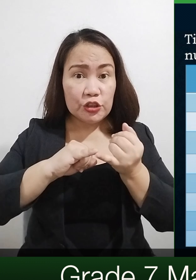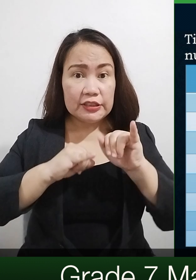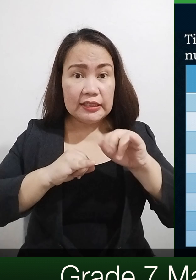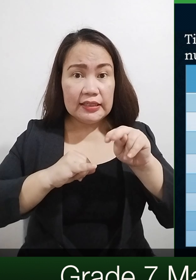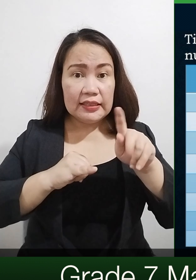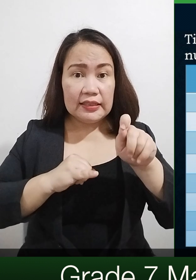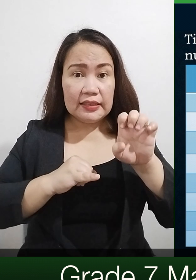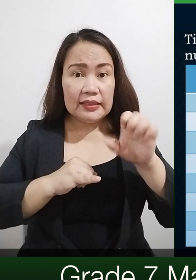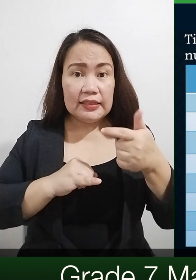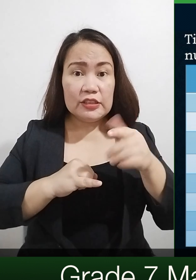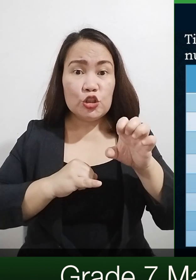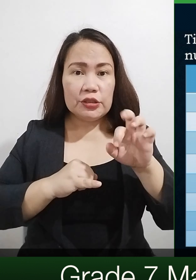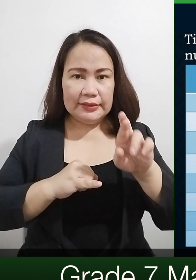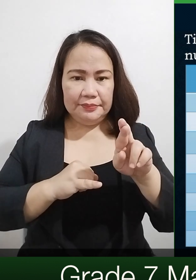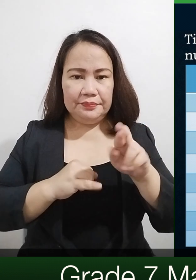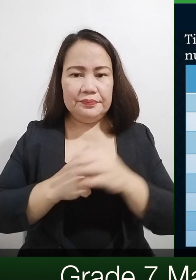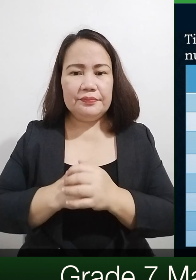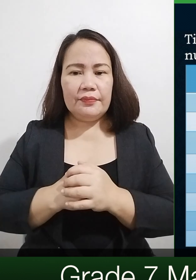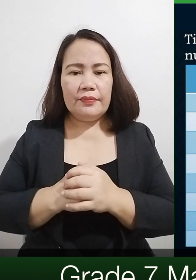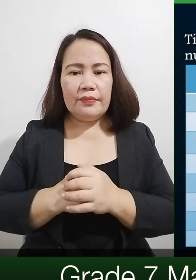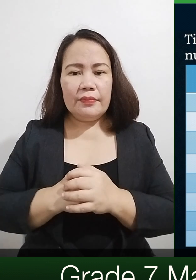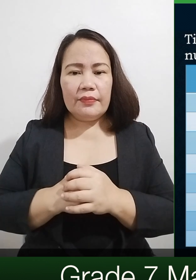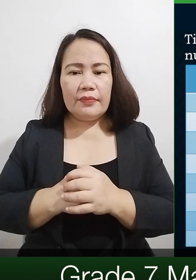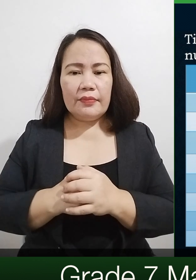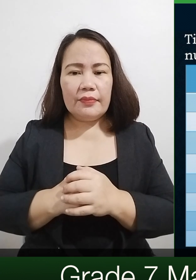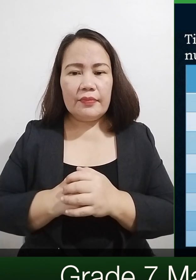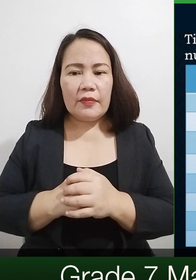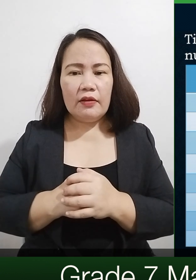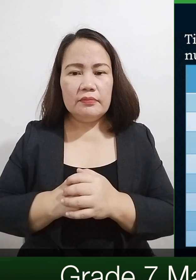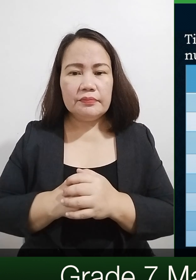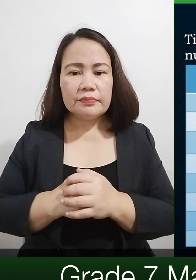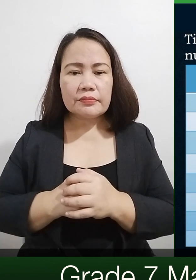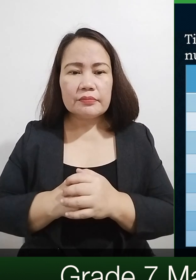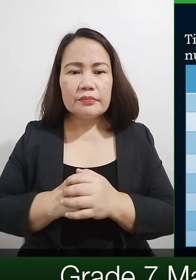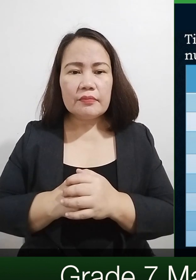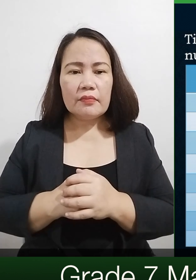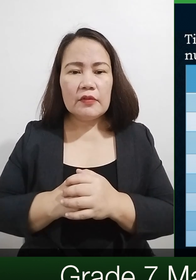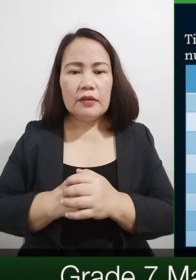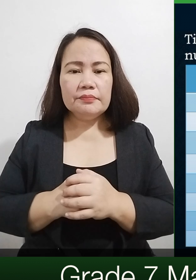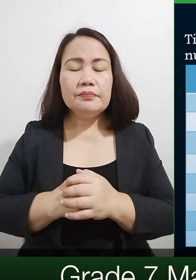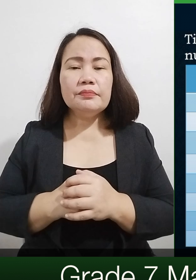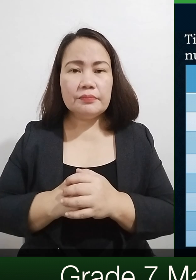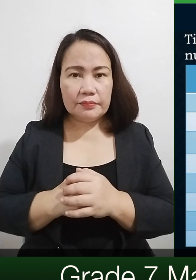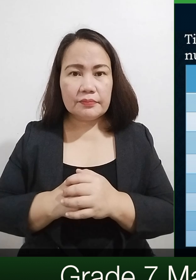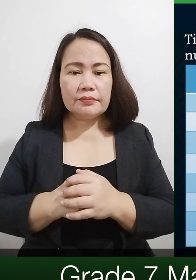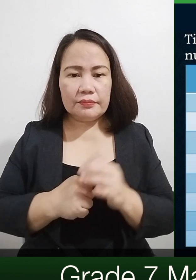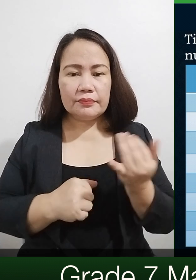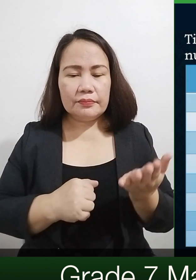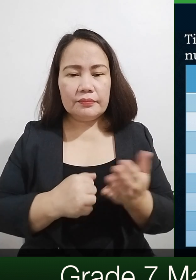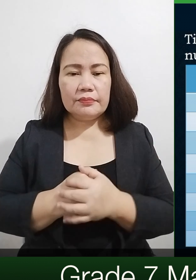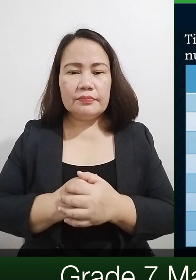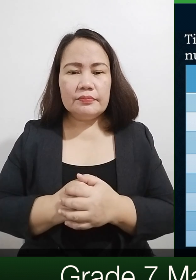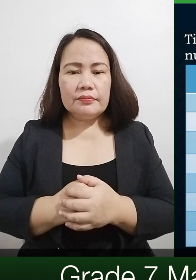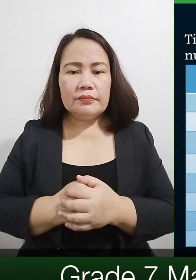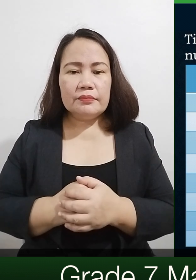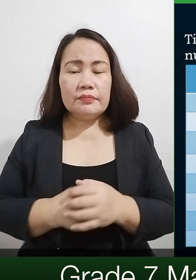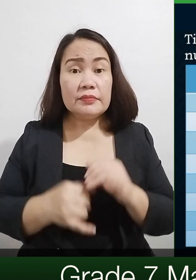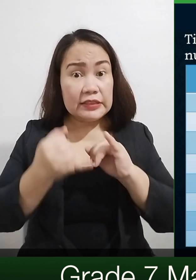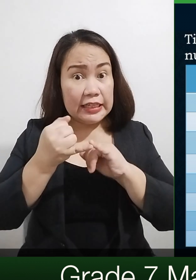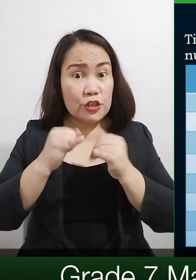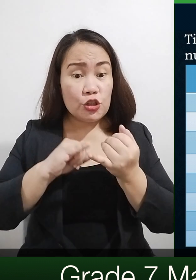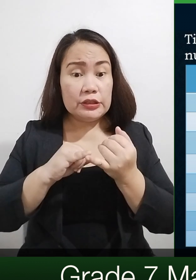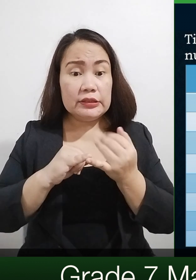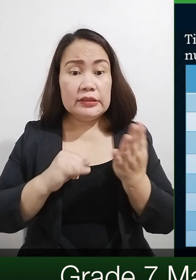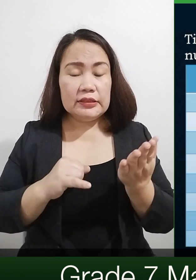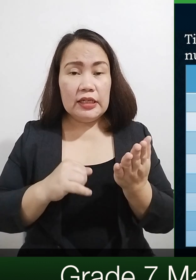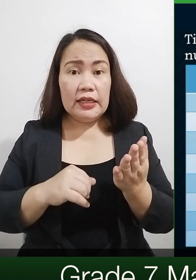under whole number, so therefore, this is also under integer. Okay? And since integer